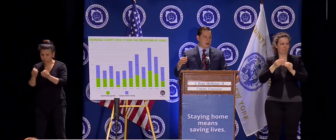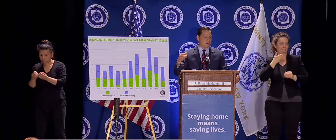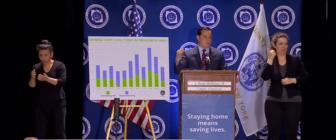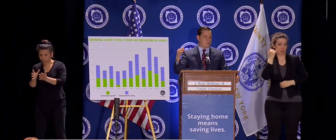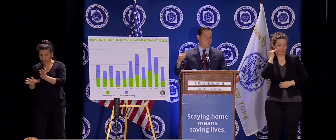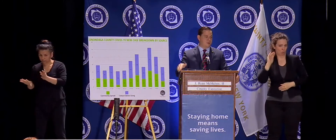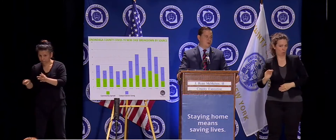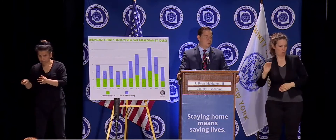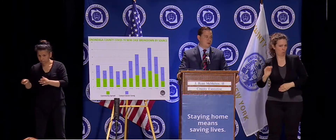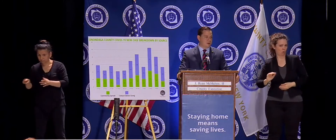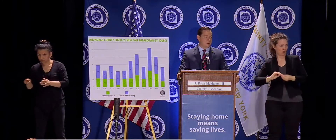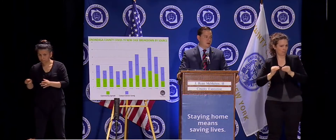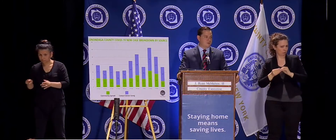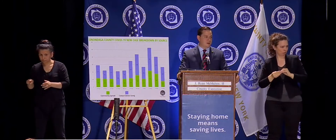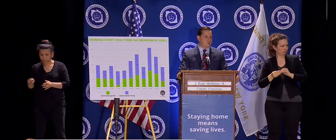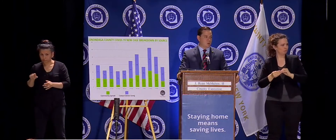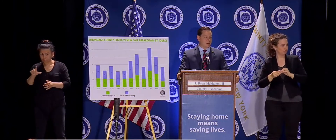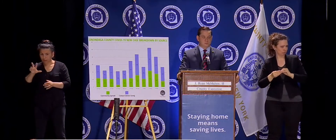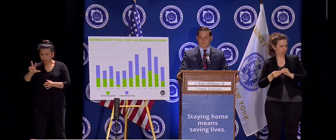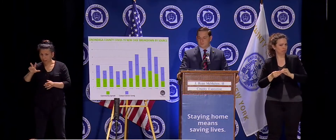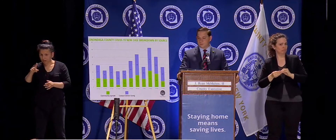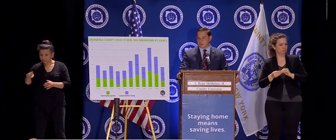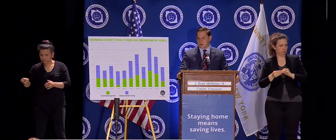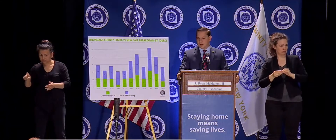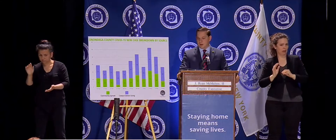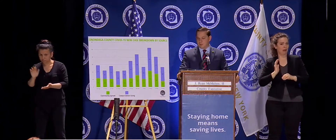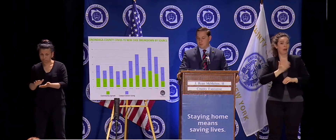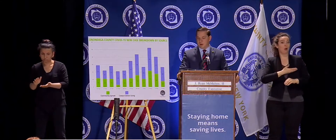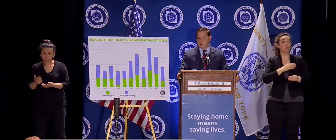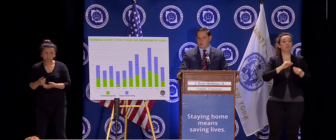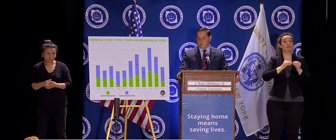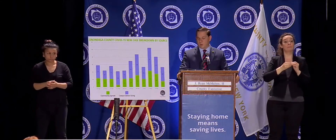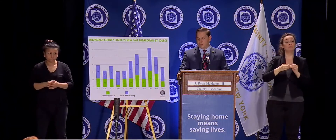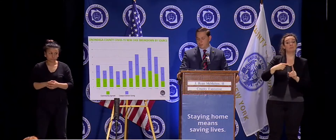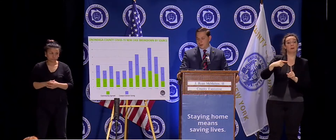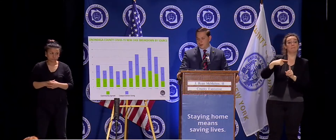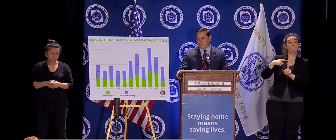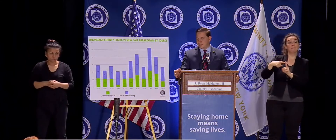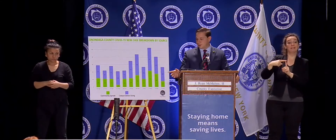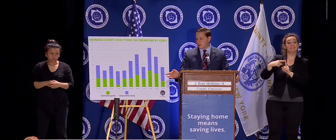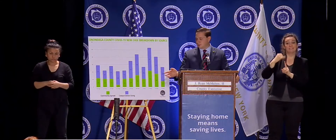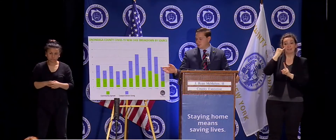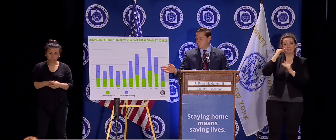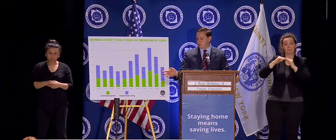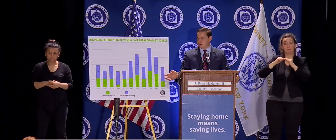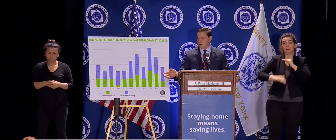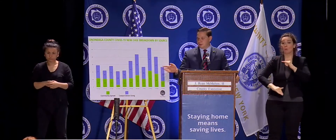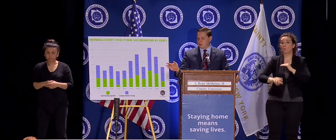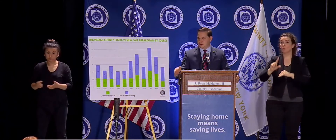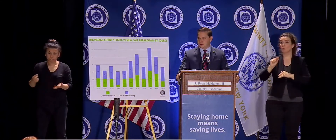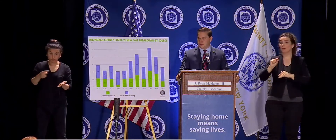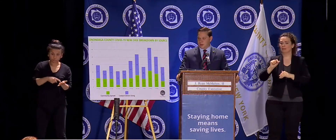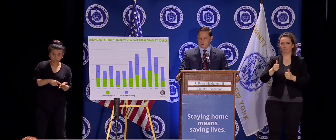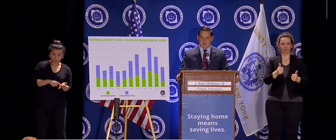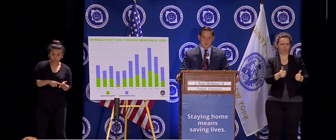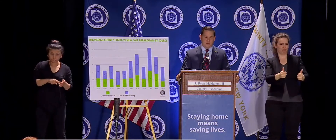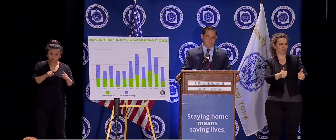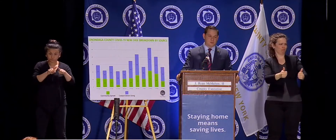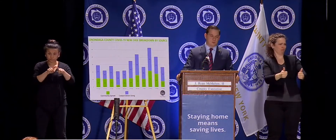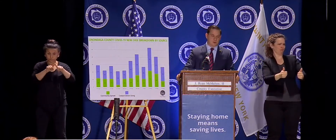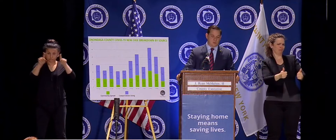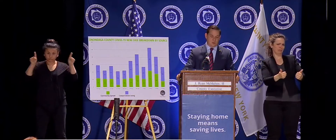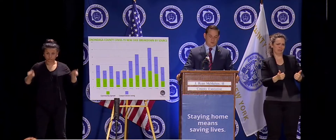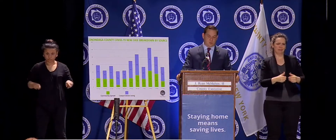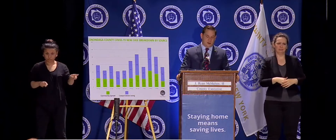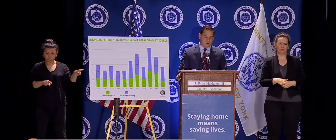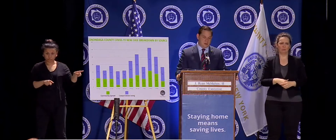go to ramp up for phase 1. But we're prepared. These aren't crazy numbers